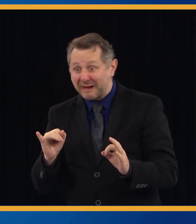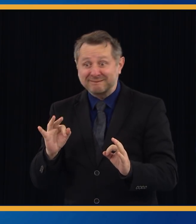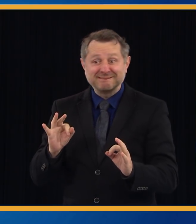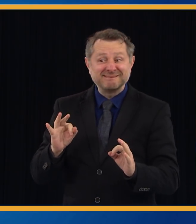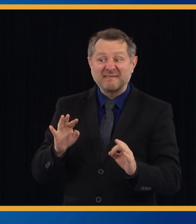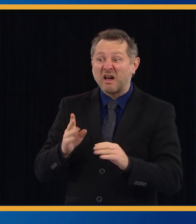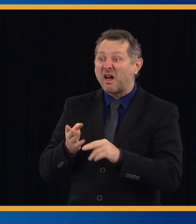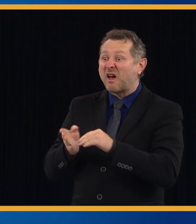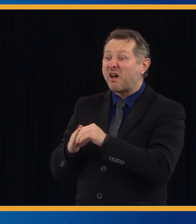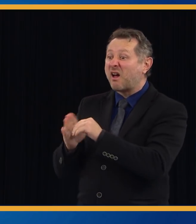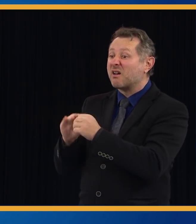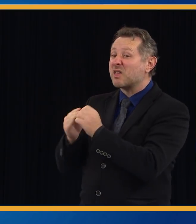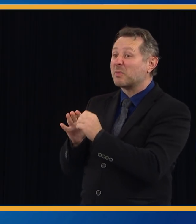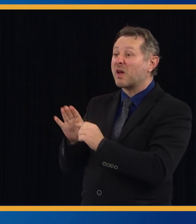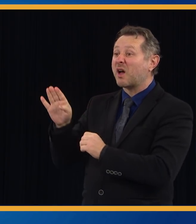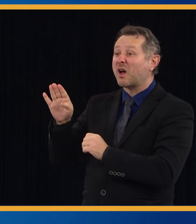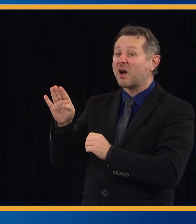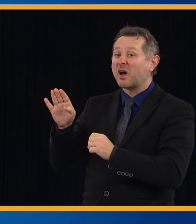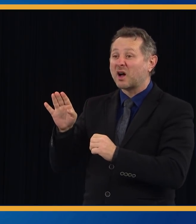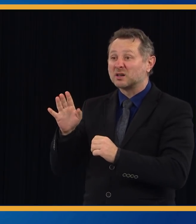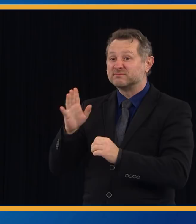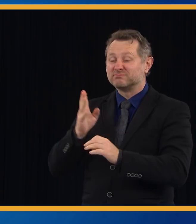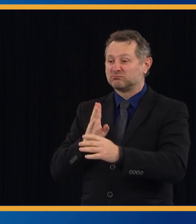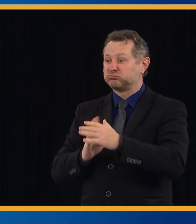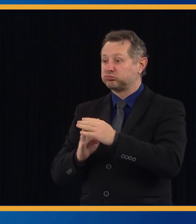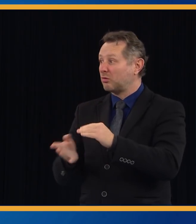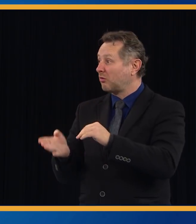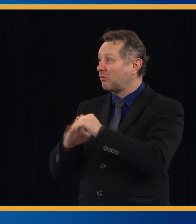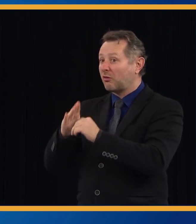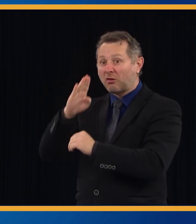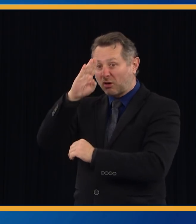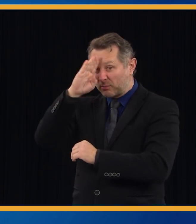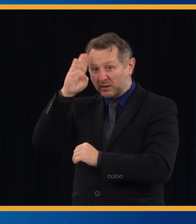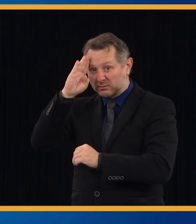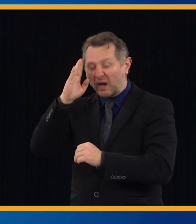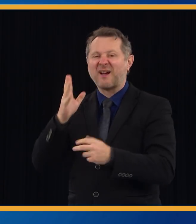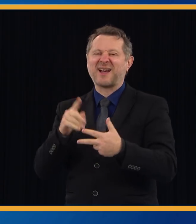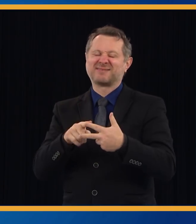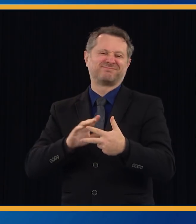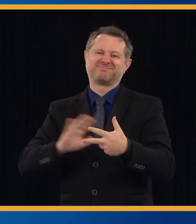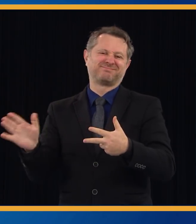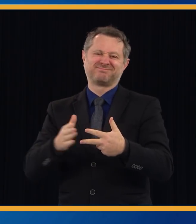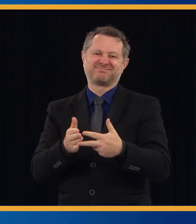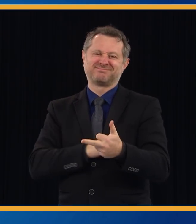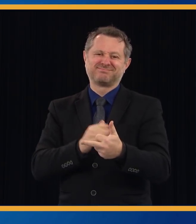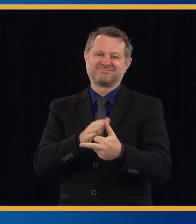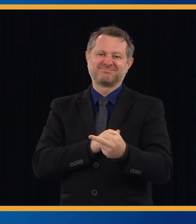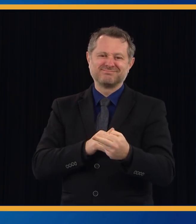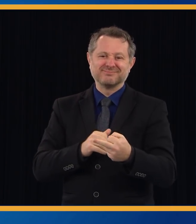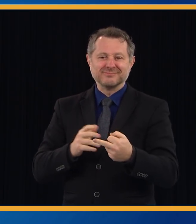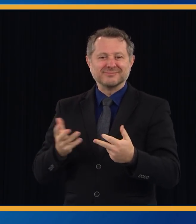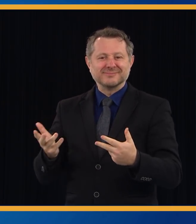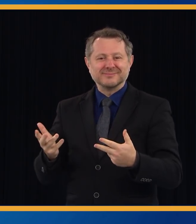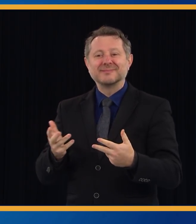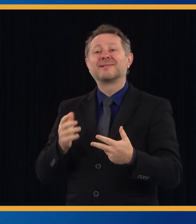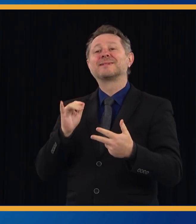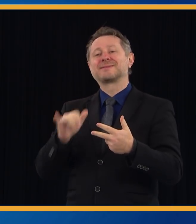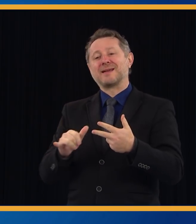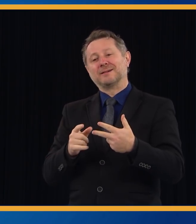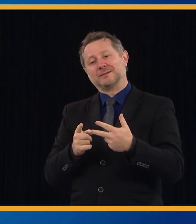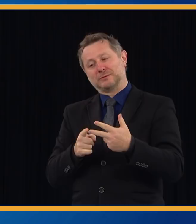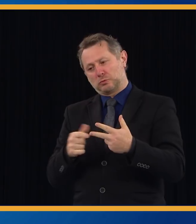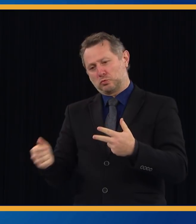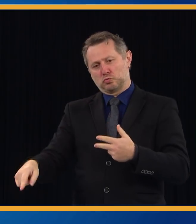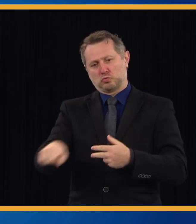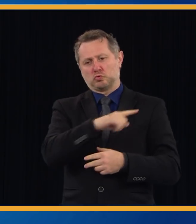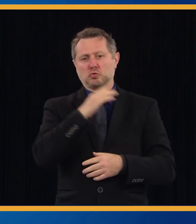then see in hospitalizations, testing, et cetera. So everyone understands the overall risk that you start